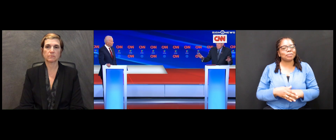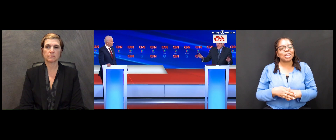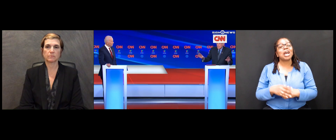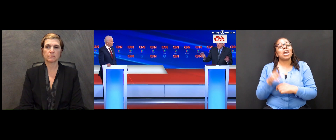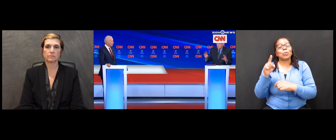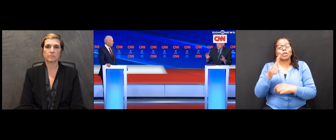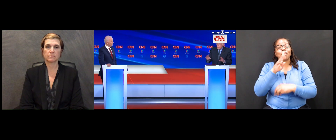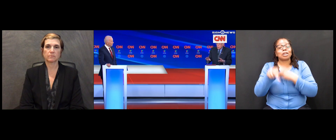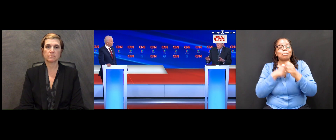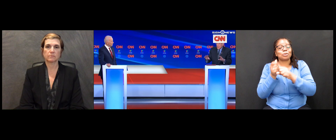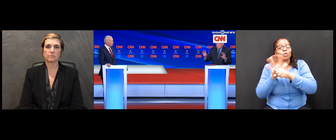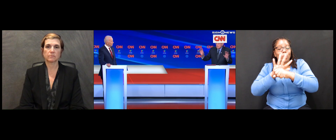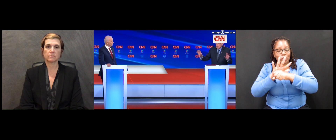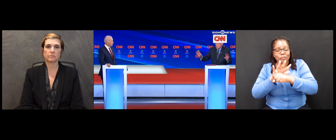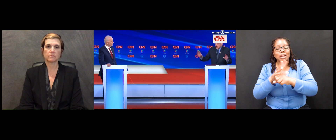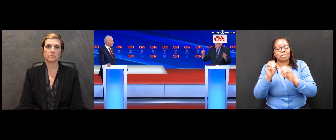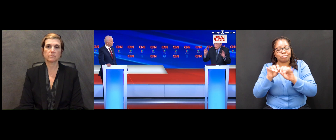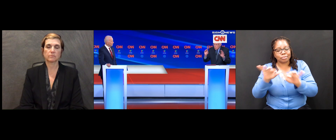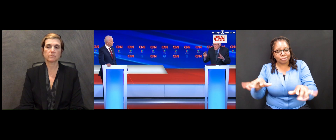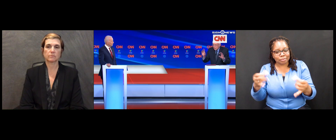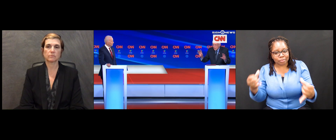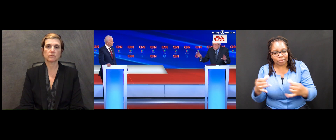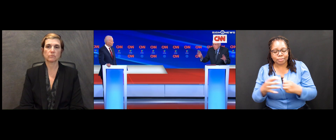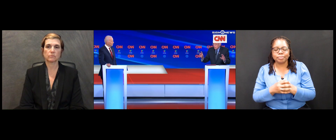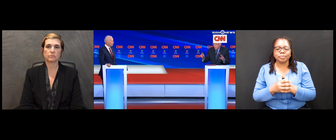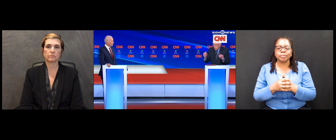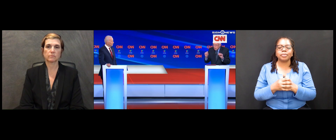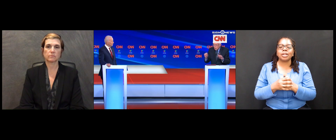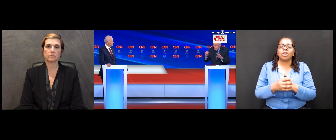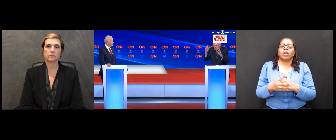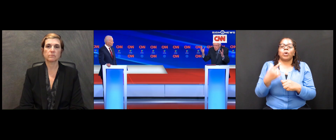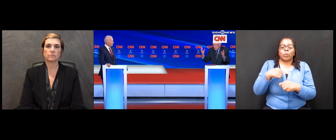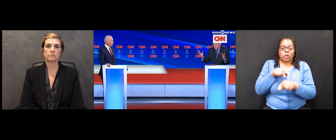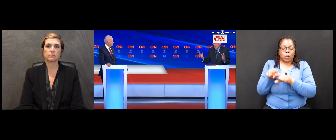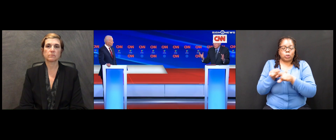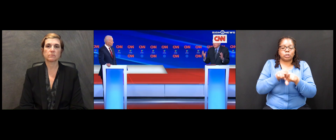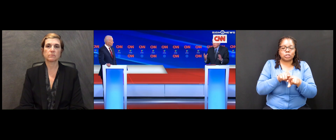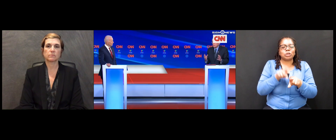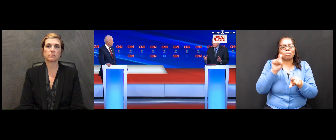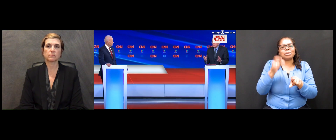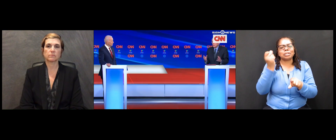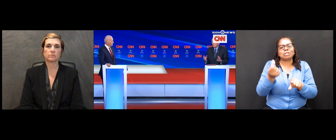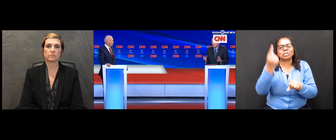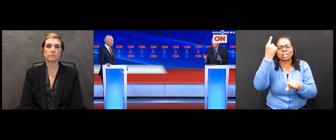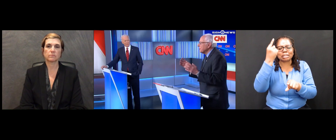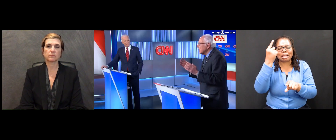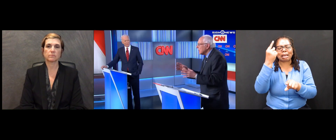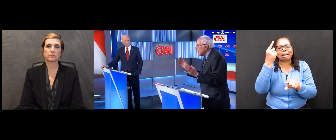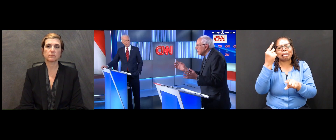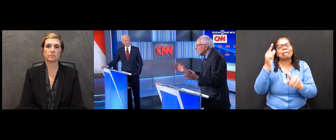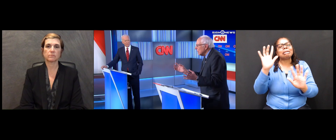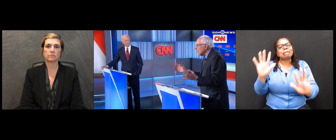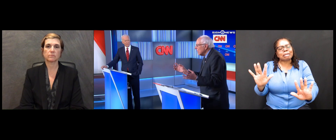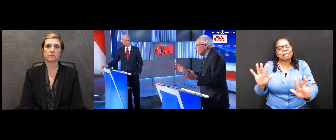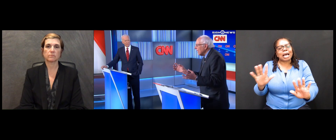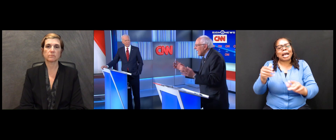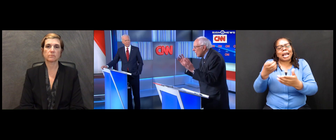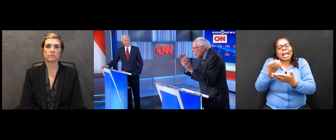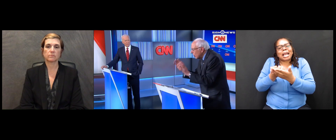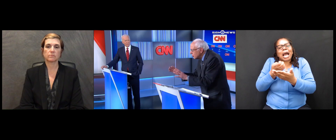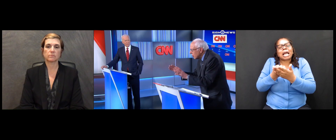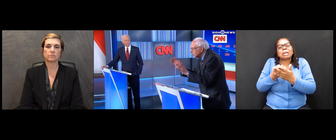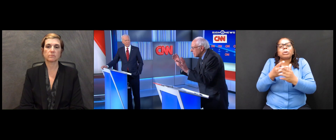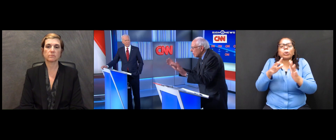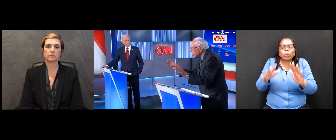virus here, the coronavirus. What we have got to do also is understand the fragility of the economy and